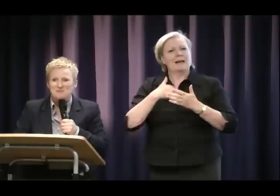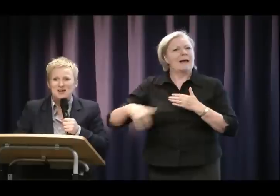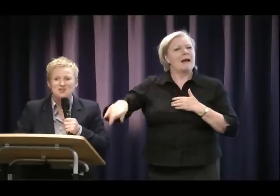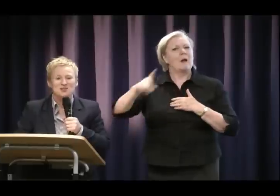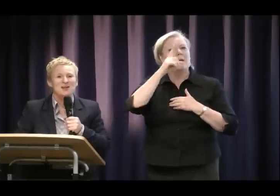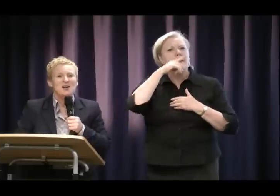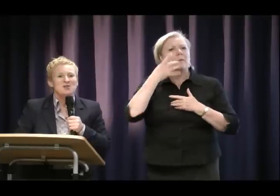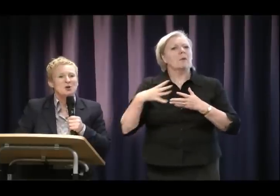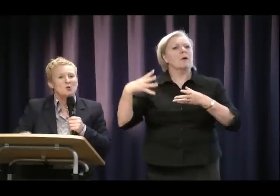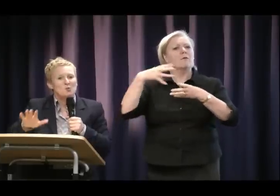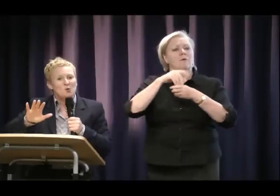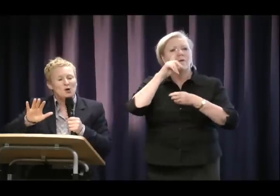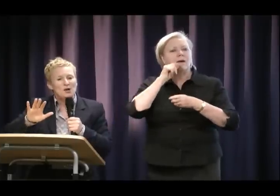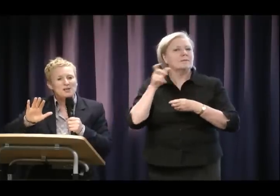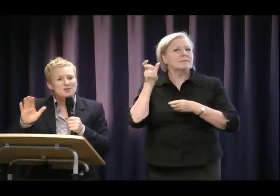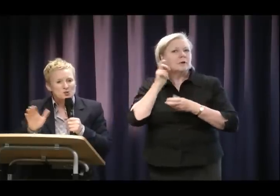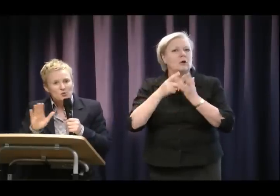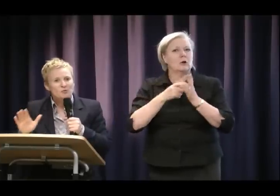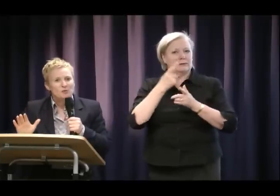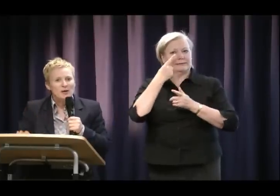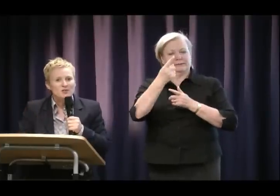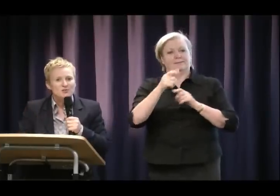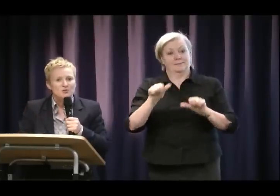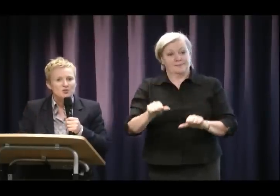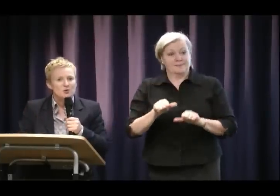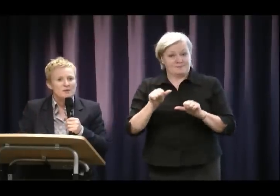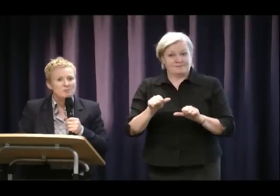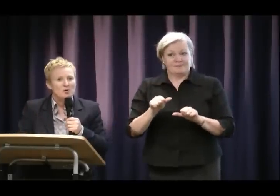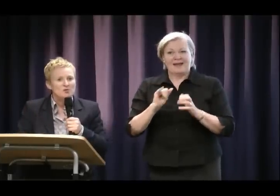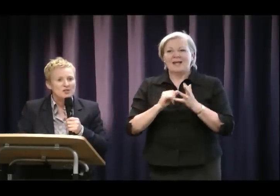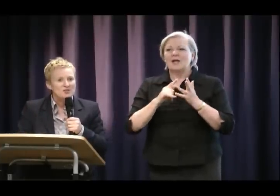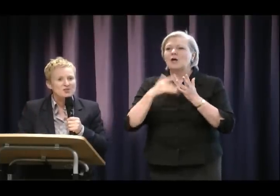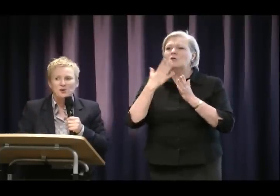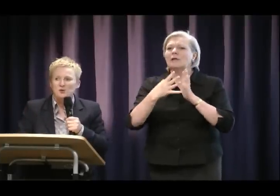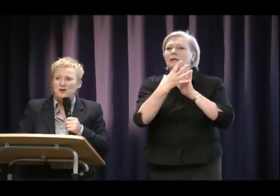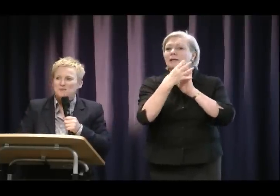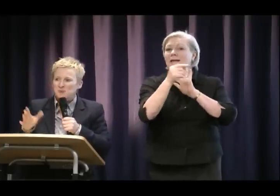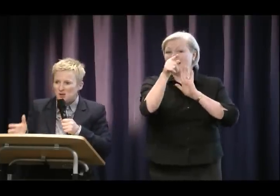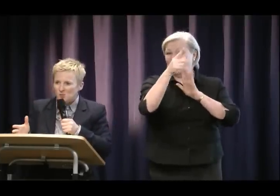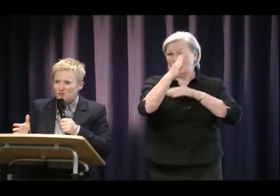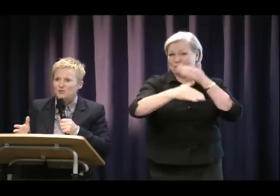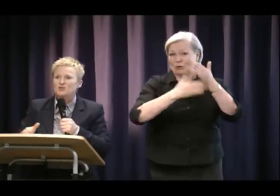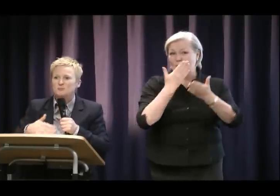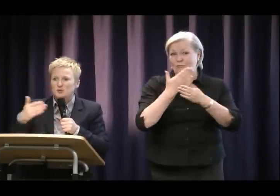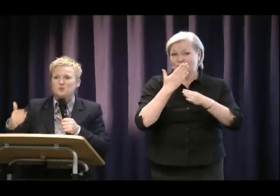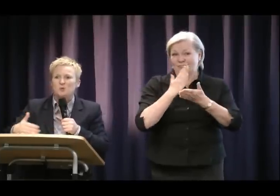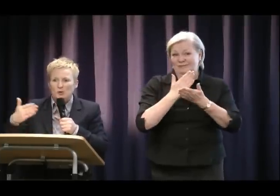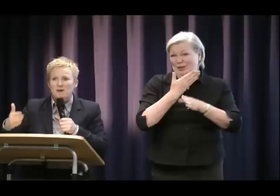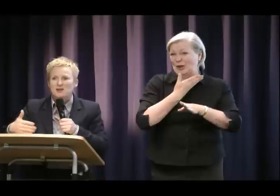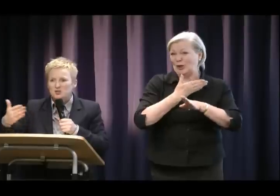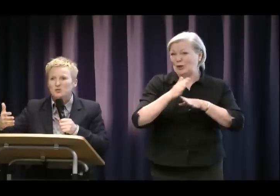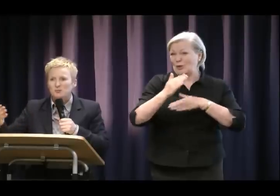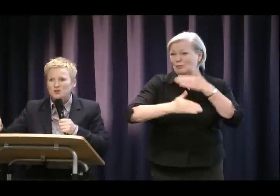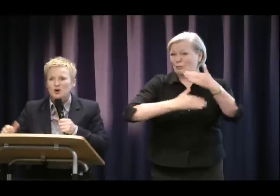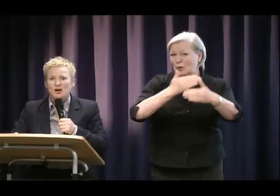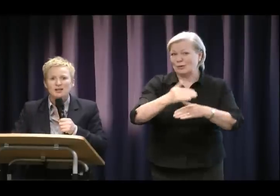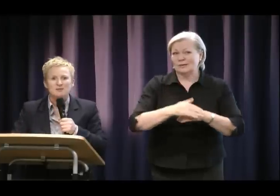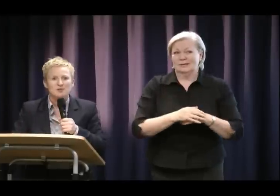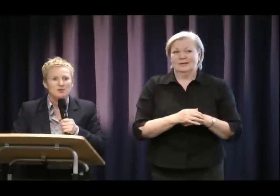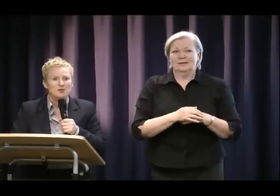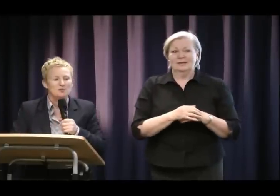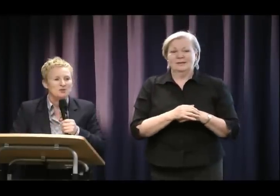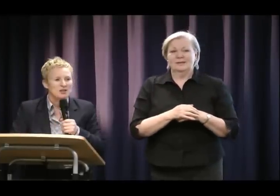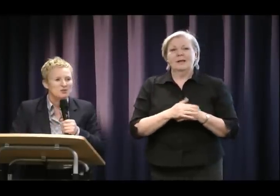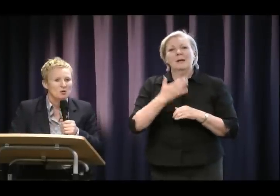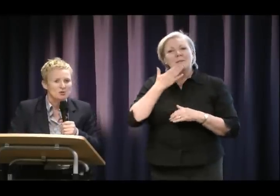the information. So it is new for us, the streaming process, so bear with us because we want to make sure that we try and